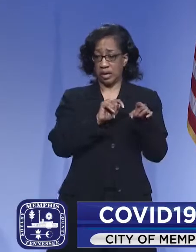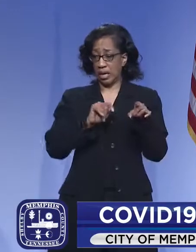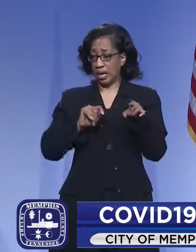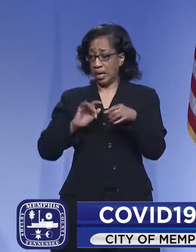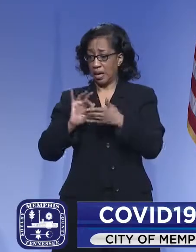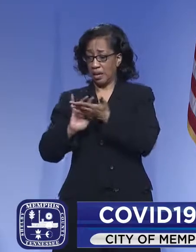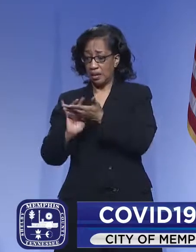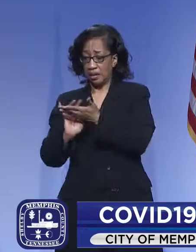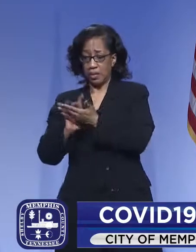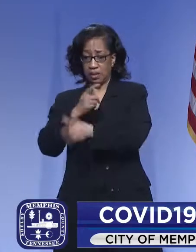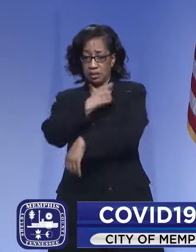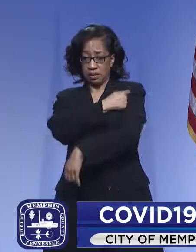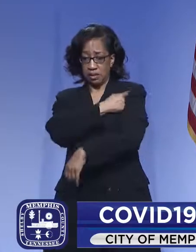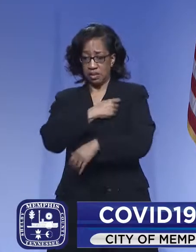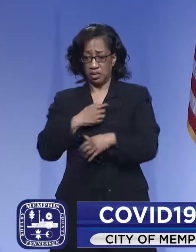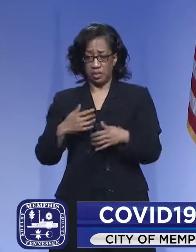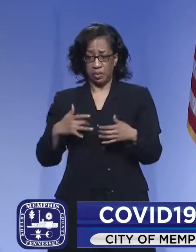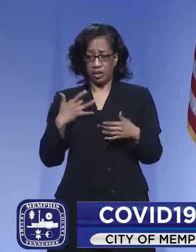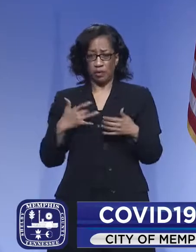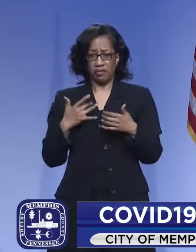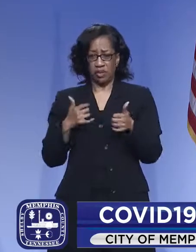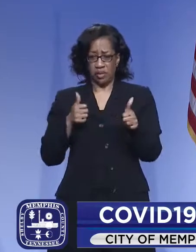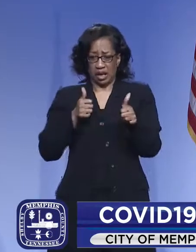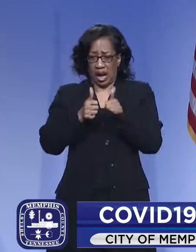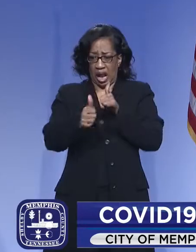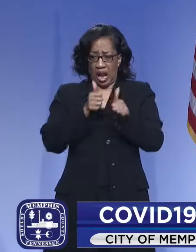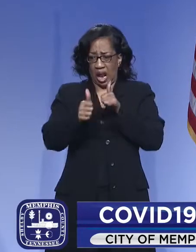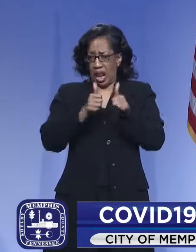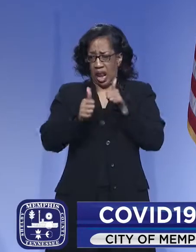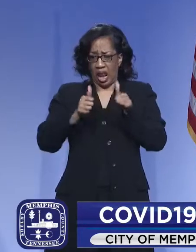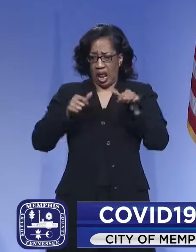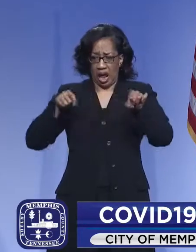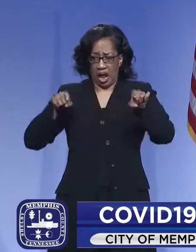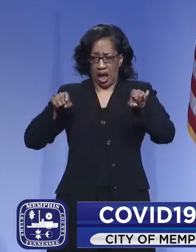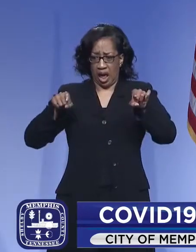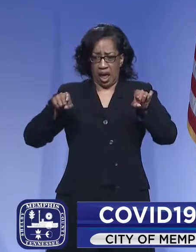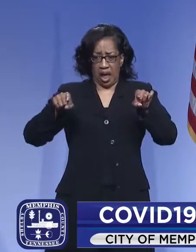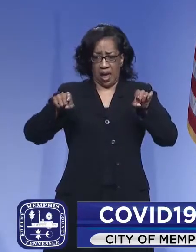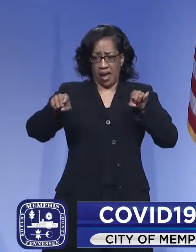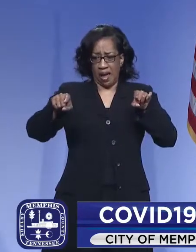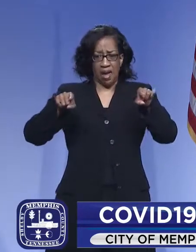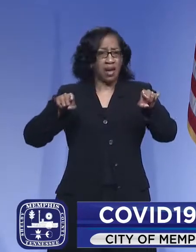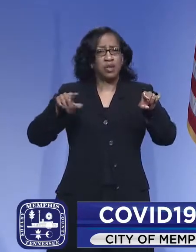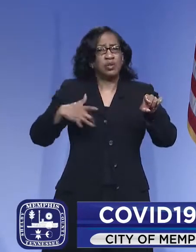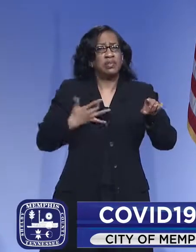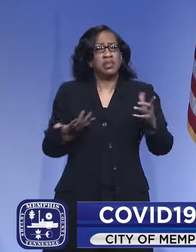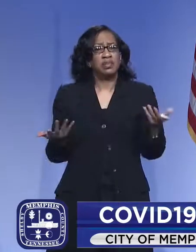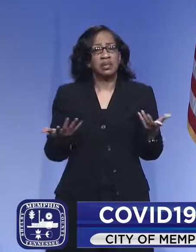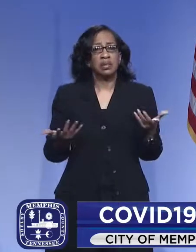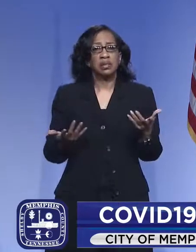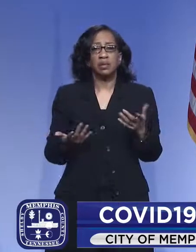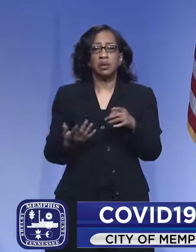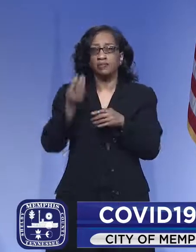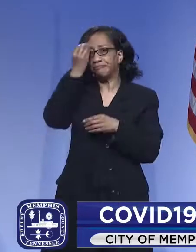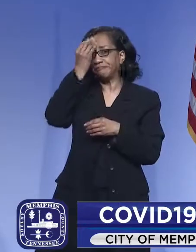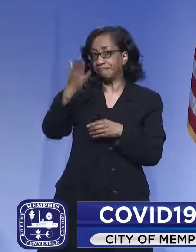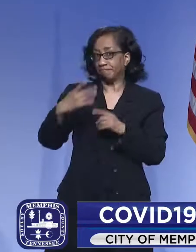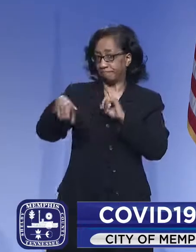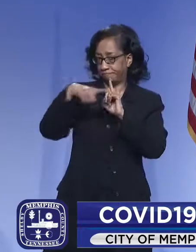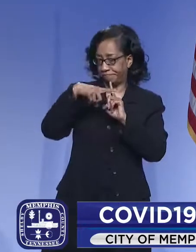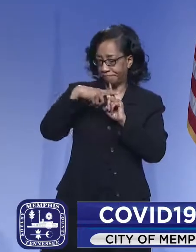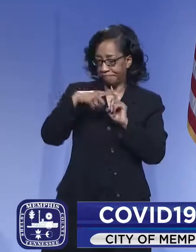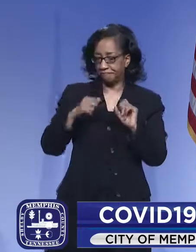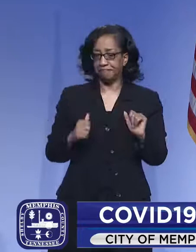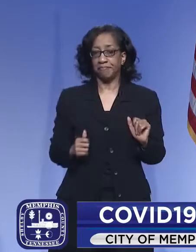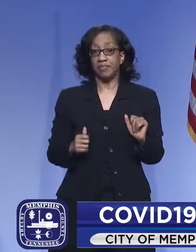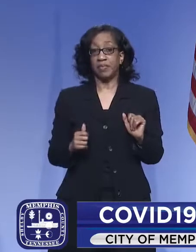down the effects of an increased transmissibility? Well, I can tell you what I think the good signs are. The good signs are